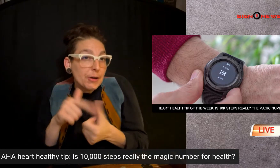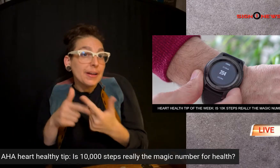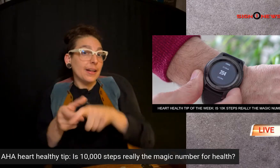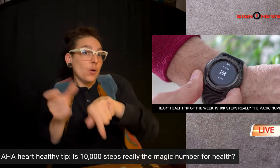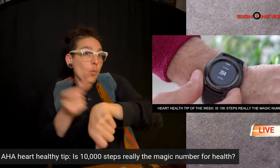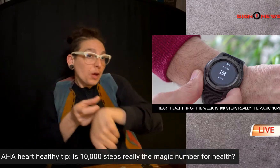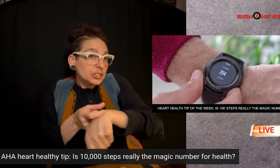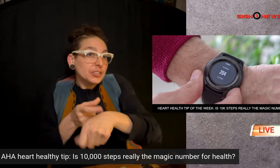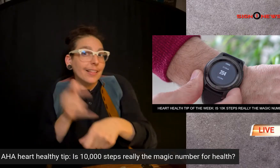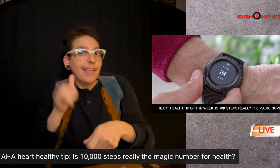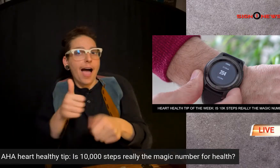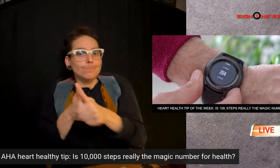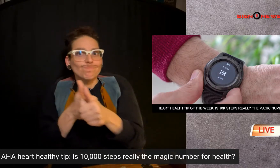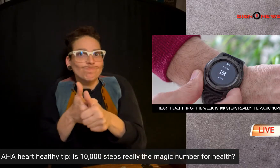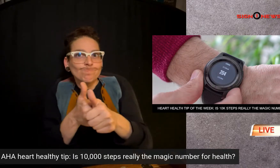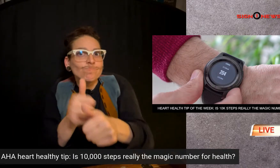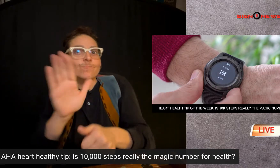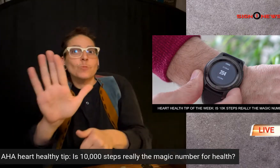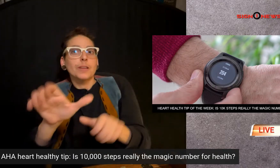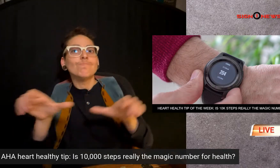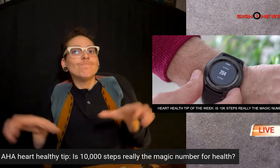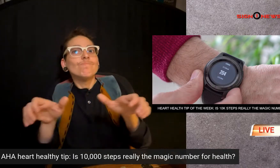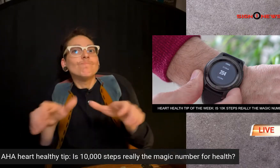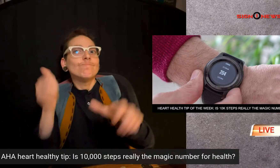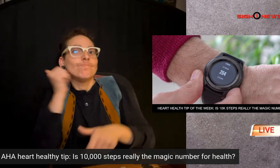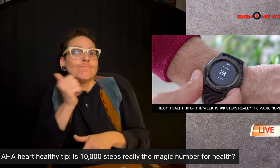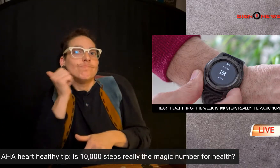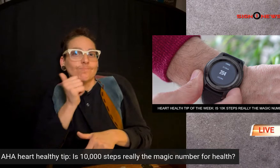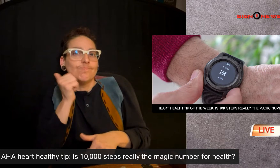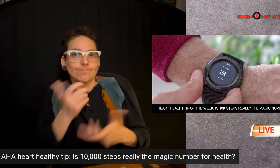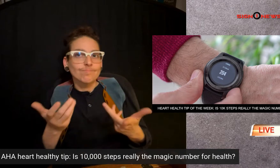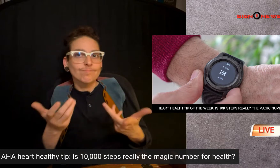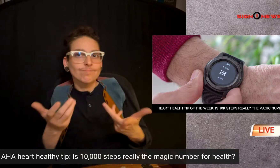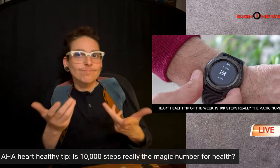sell more phones and watches that track your daily activity.